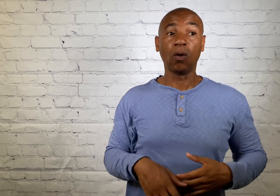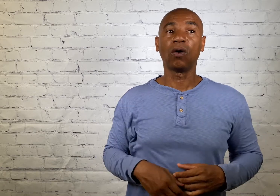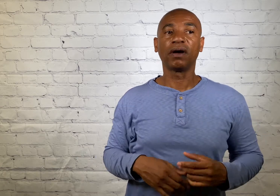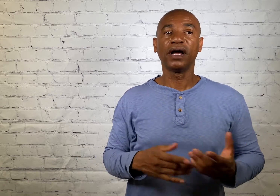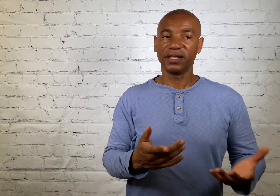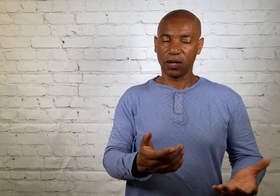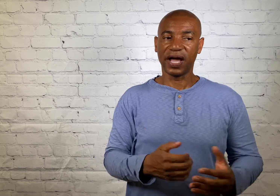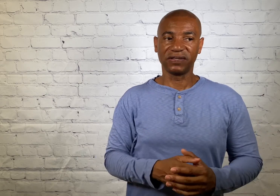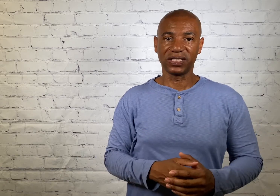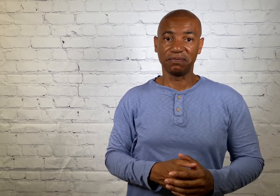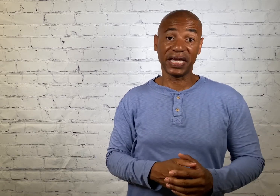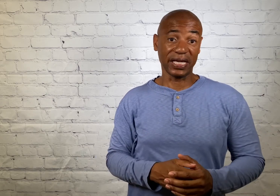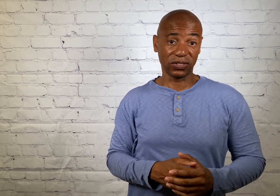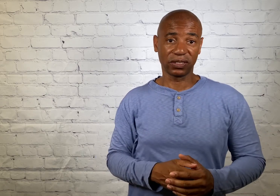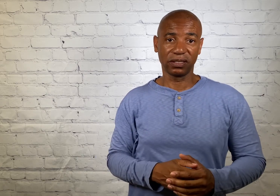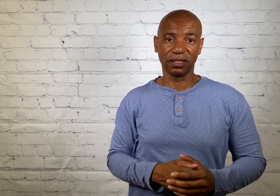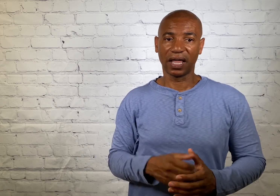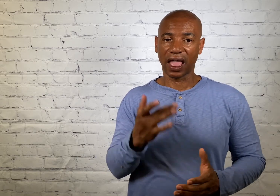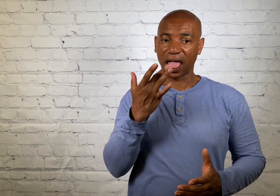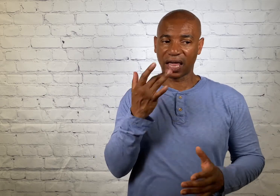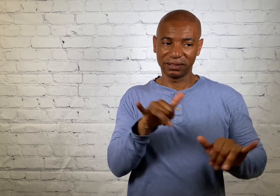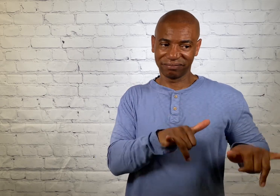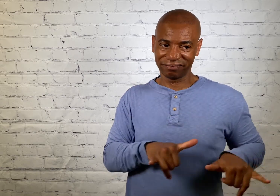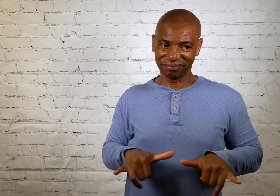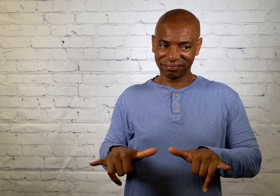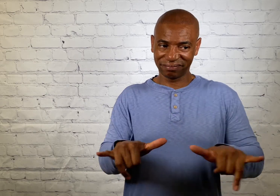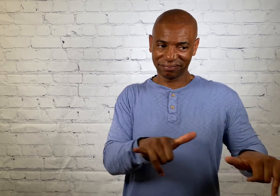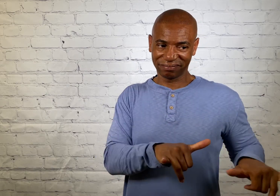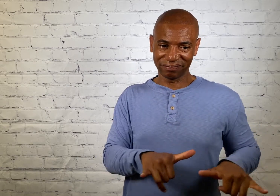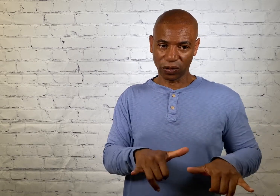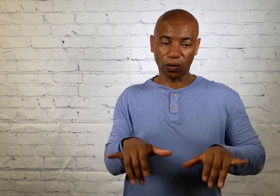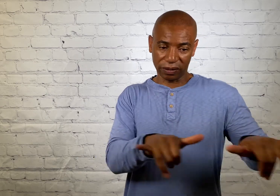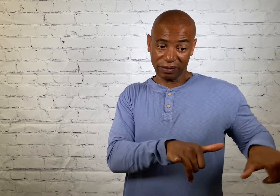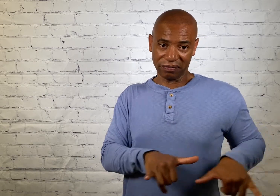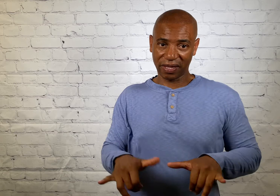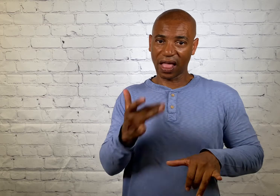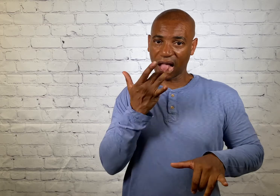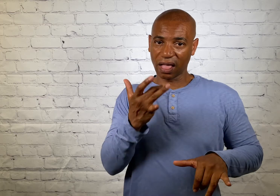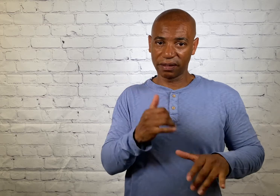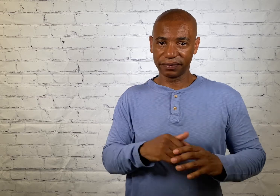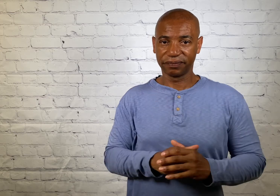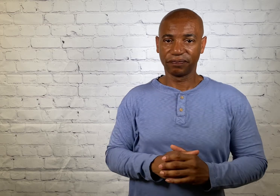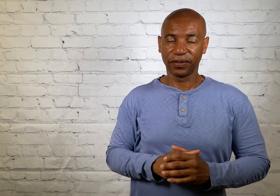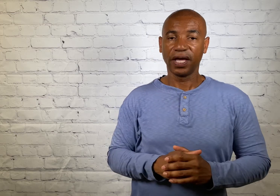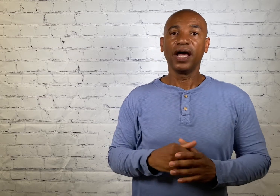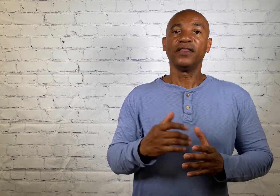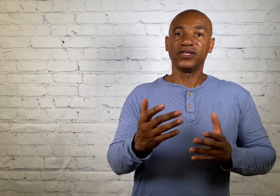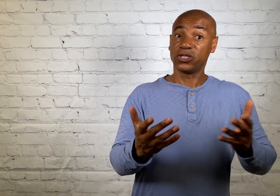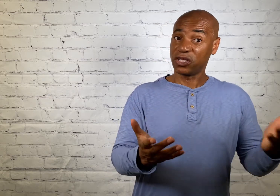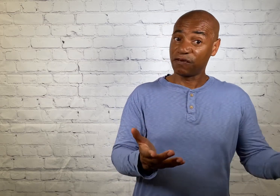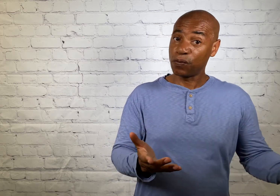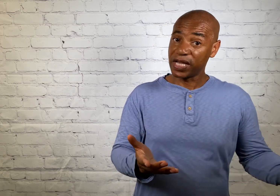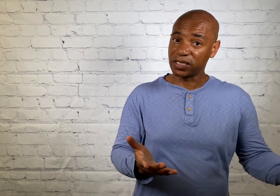Or they all have the same taste. Or These are different ways of